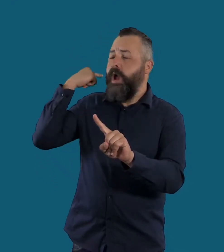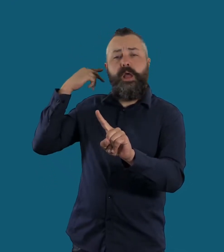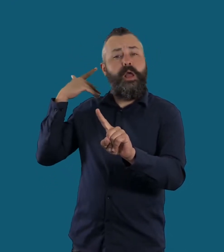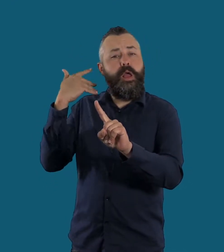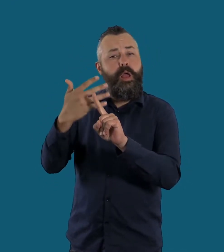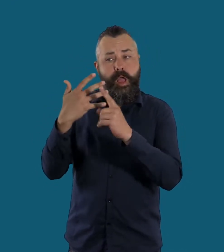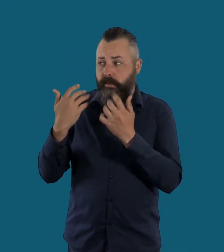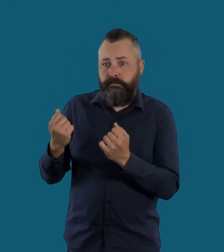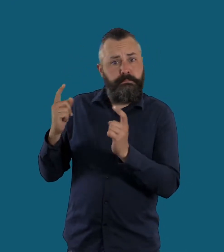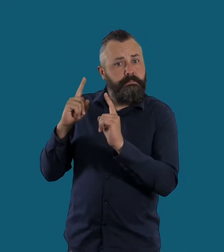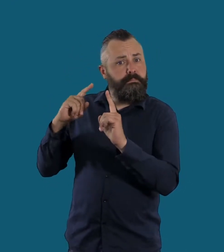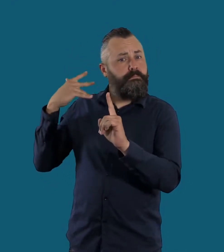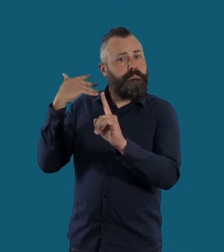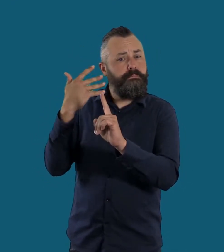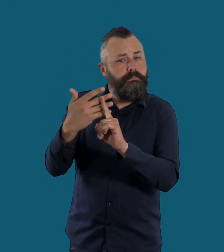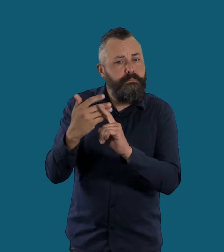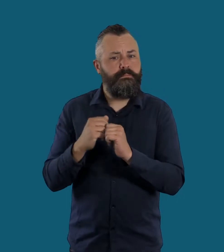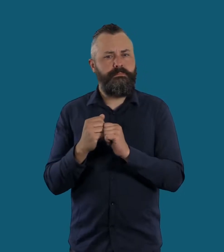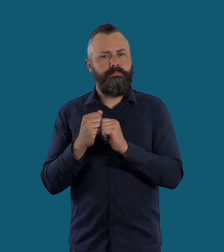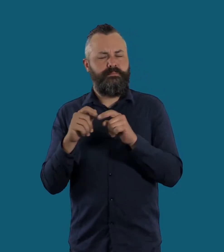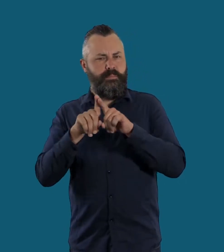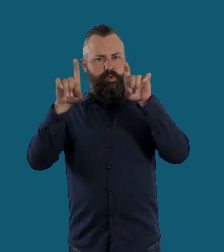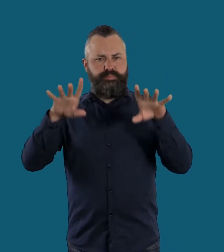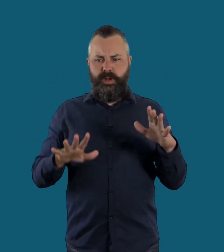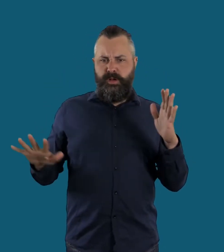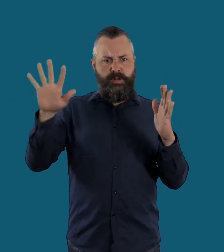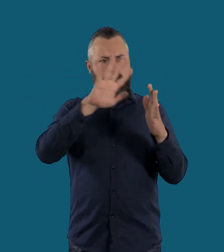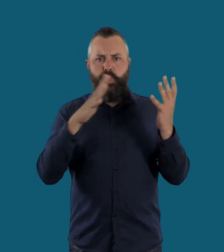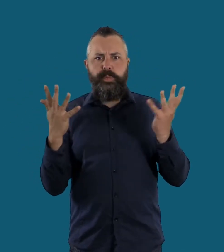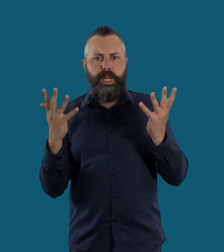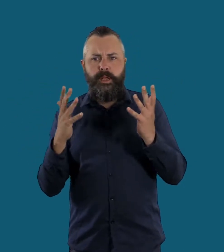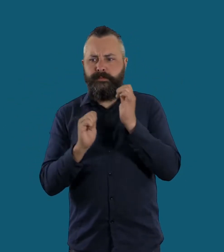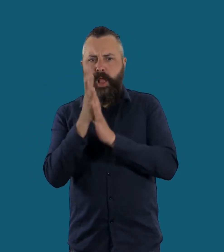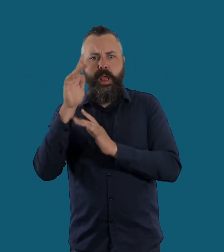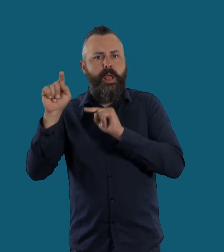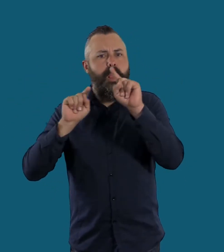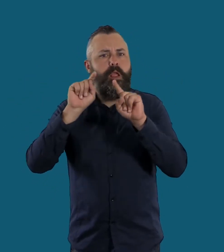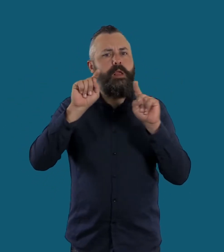and provide some historical examples and where at-risk areas are.